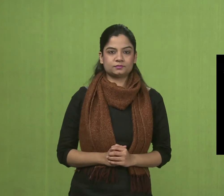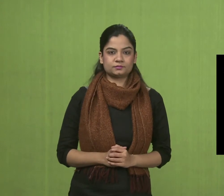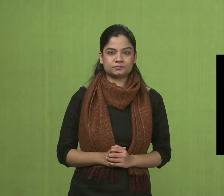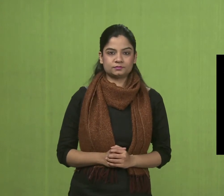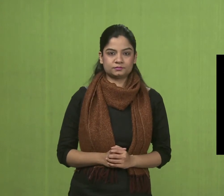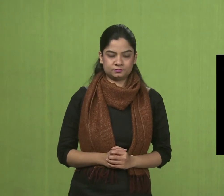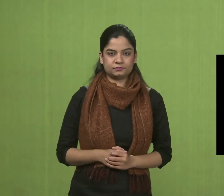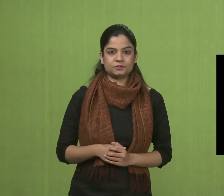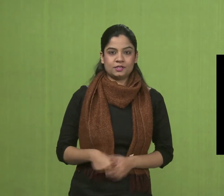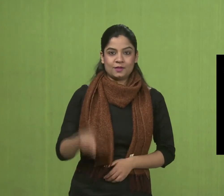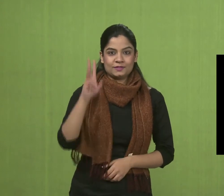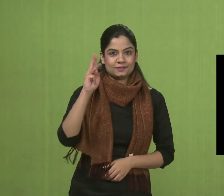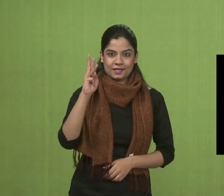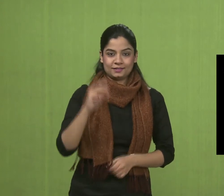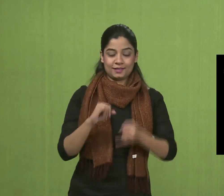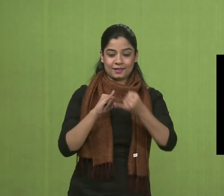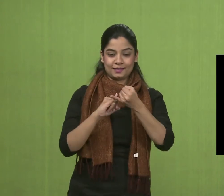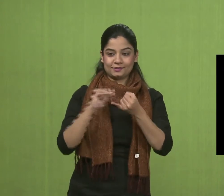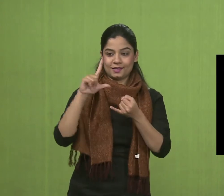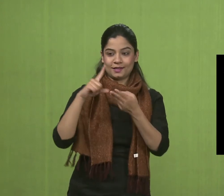The third one is the sleeping area.